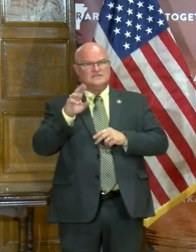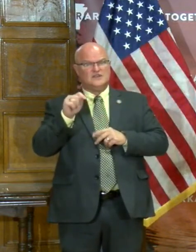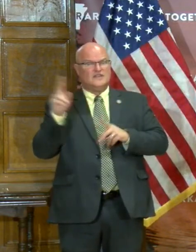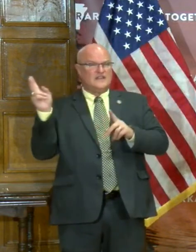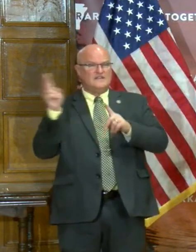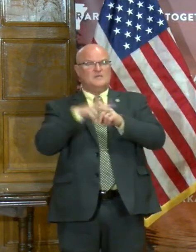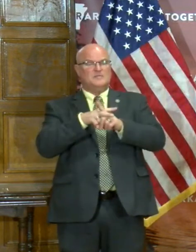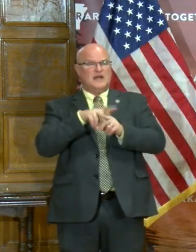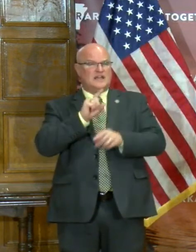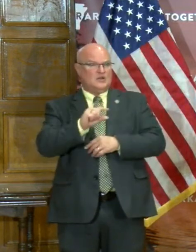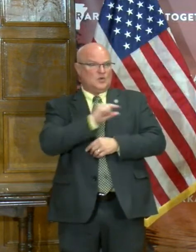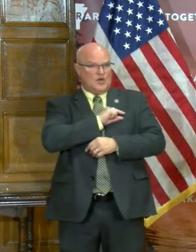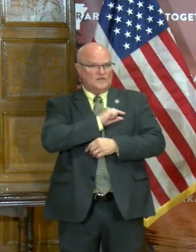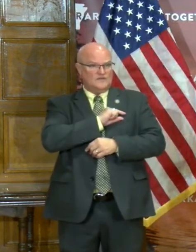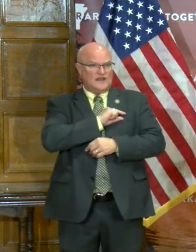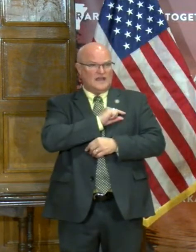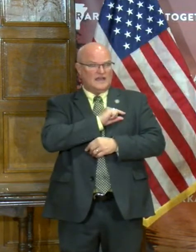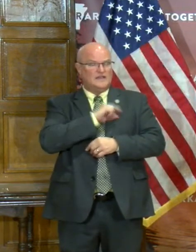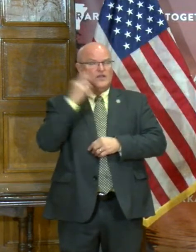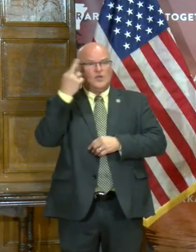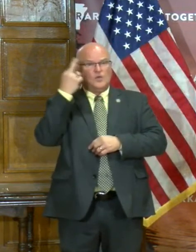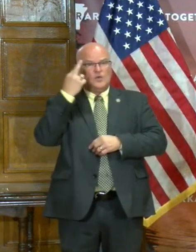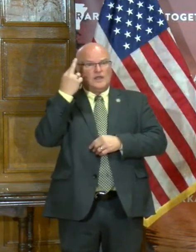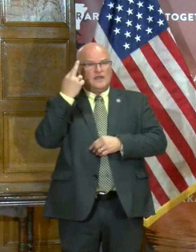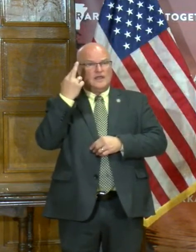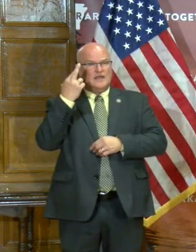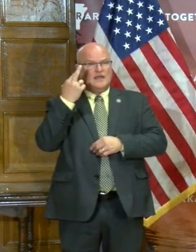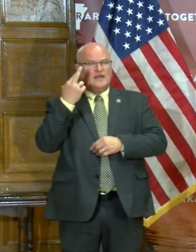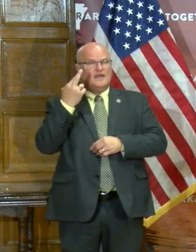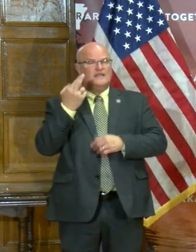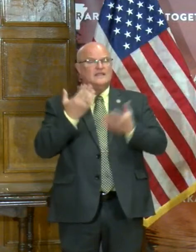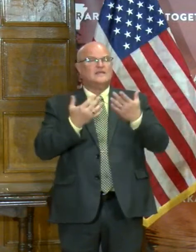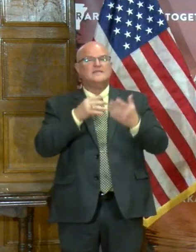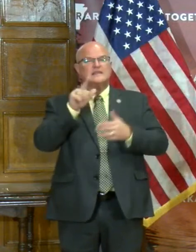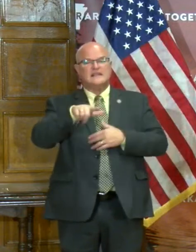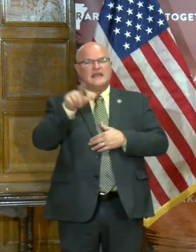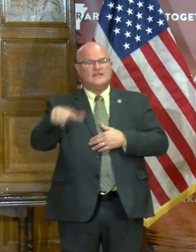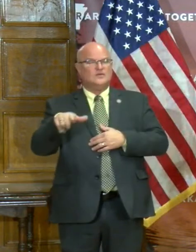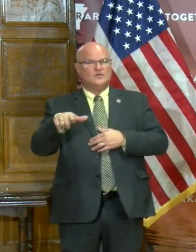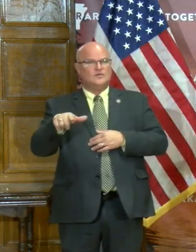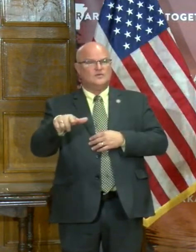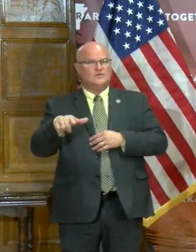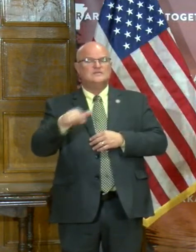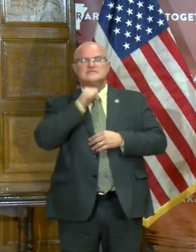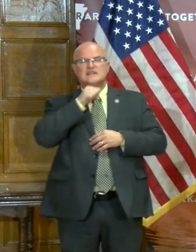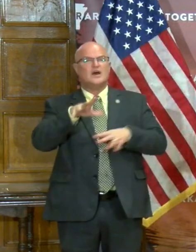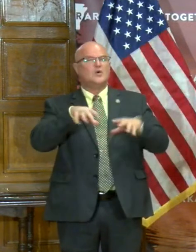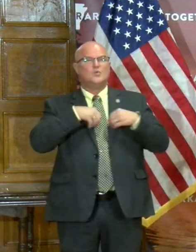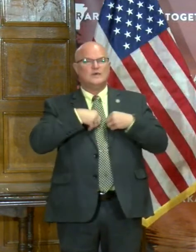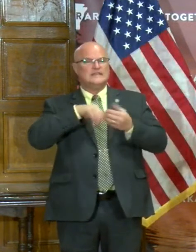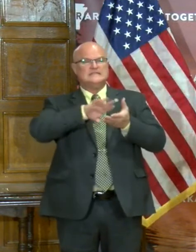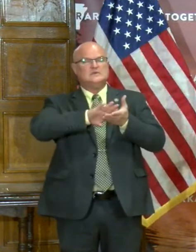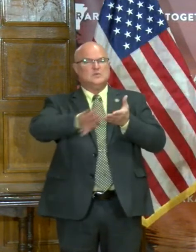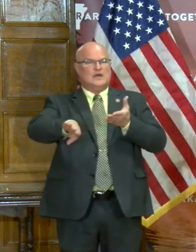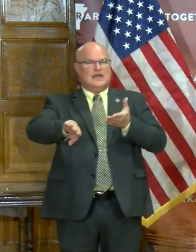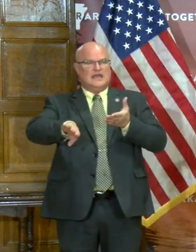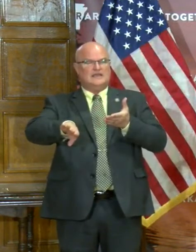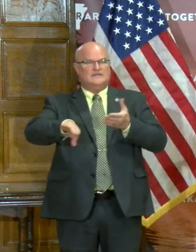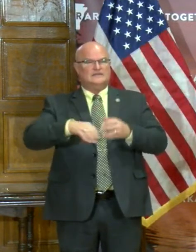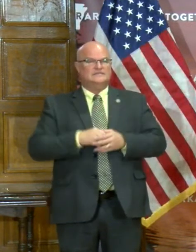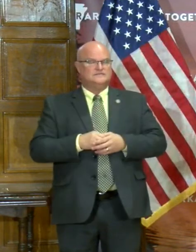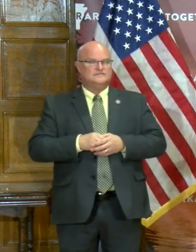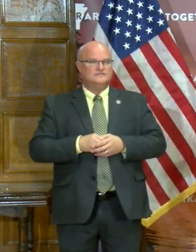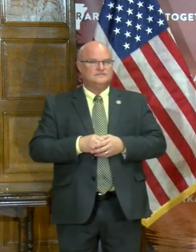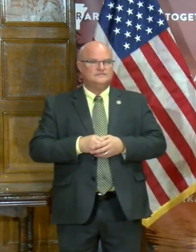for. They qualify. The only reason the money isn't going to the landlord is because the landlord isn't willing to waive late fees on late rent.